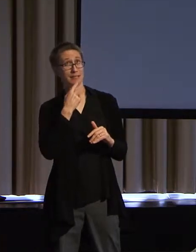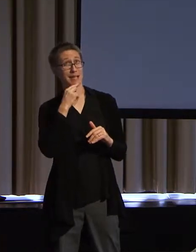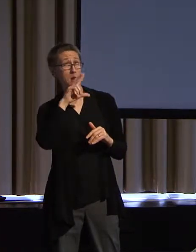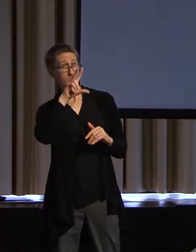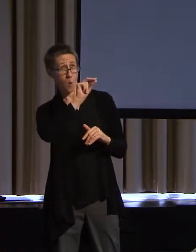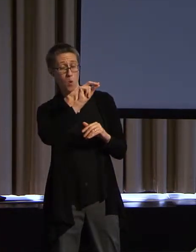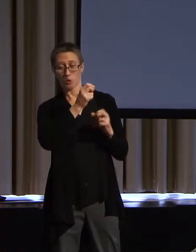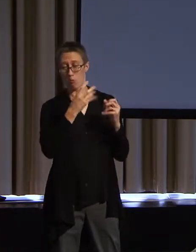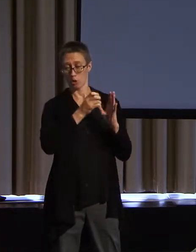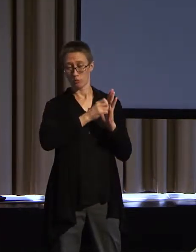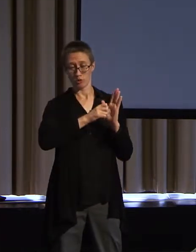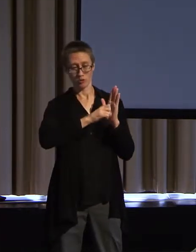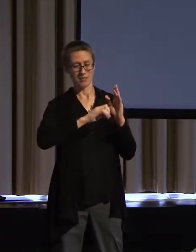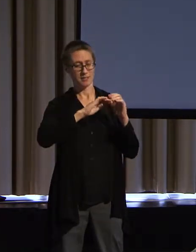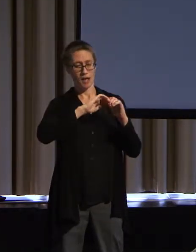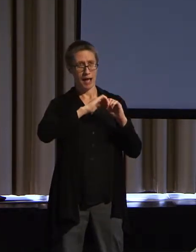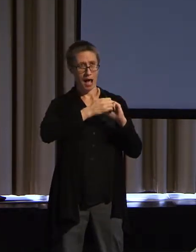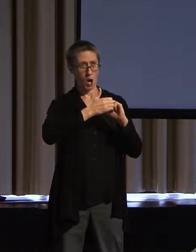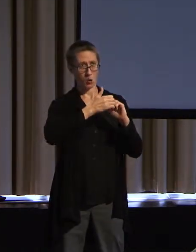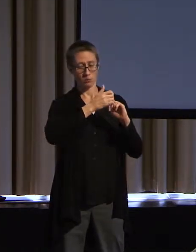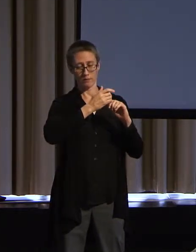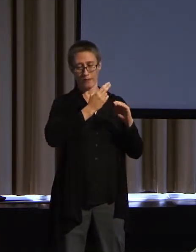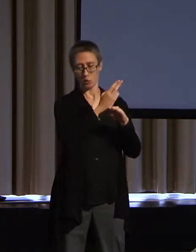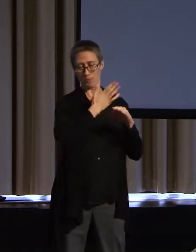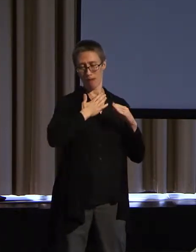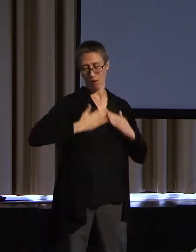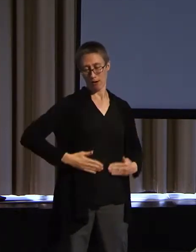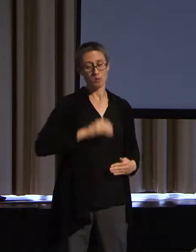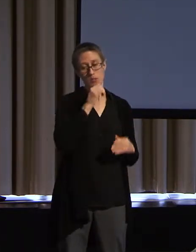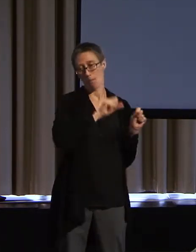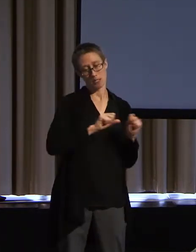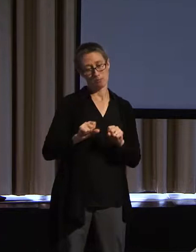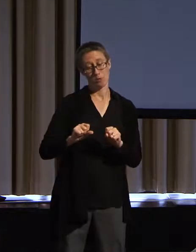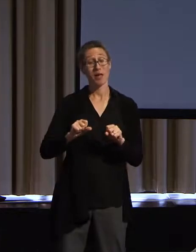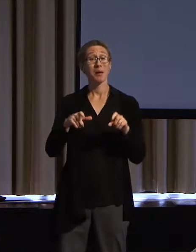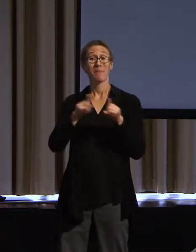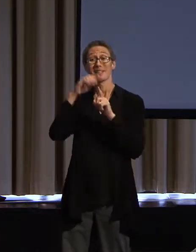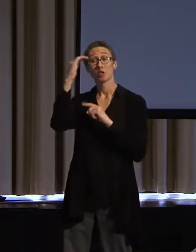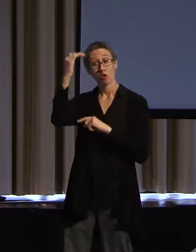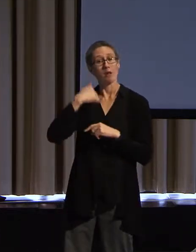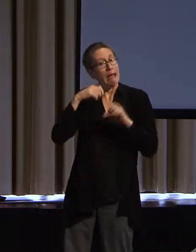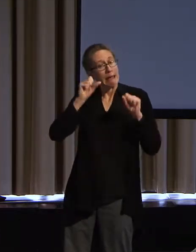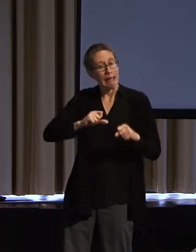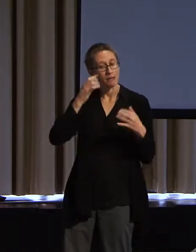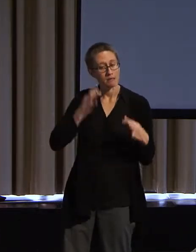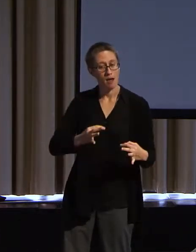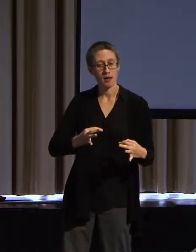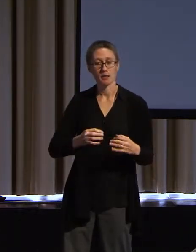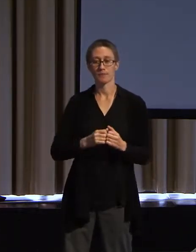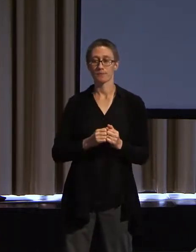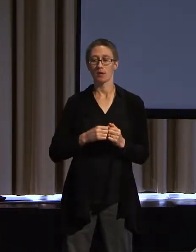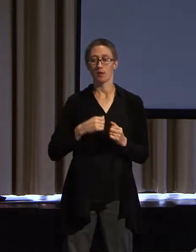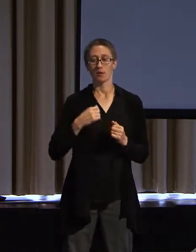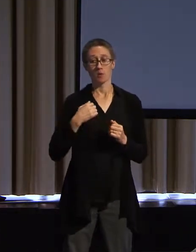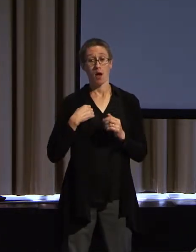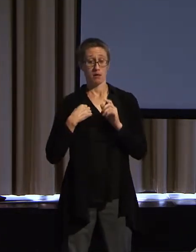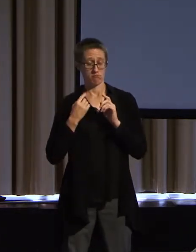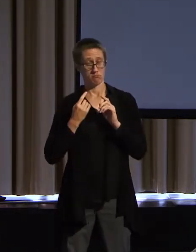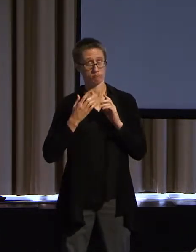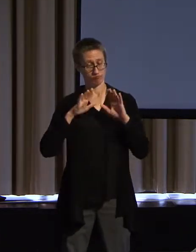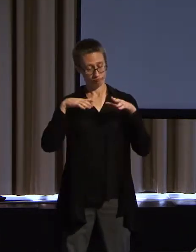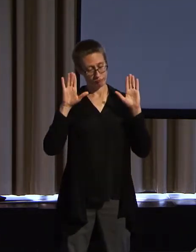I can make different choices. I surrendered to going to the appointment, but brought along a person willing to be an ally.